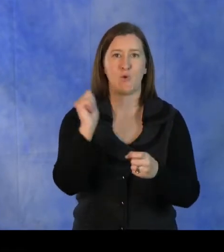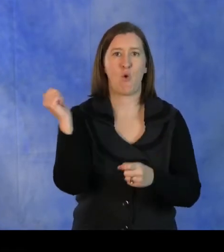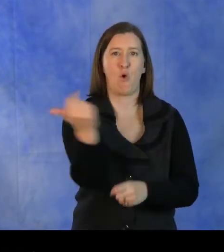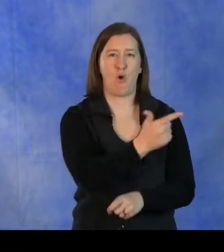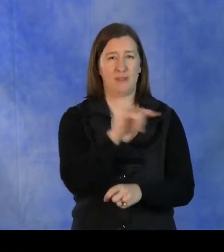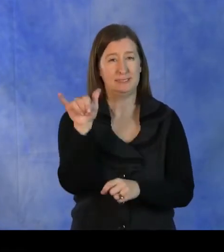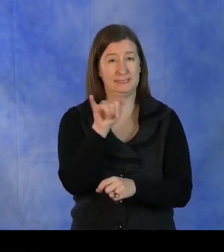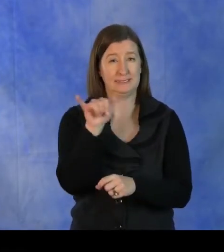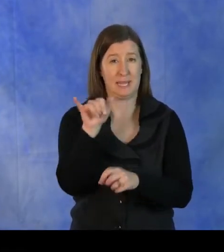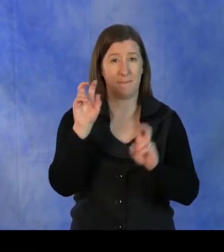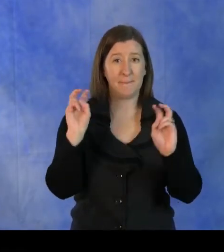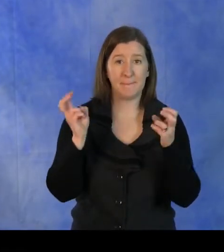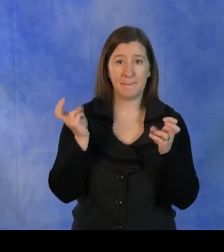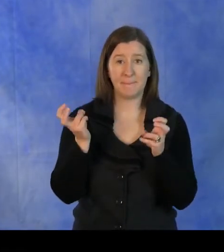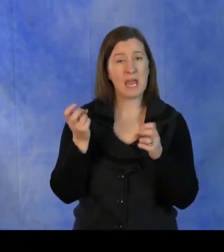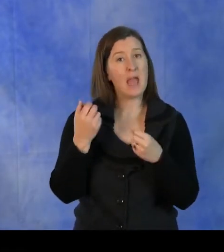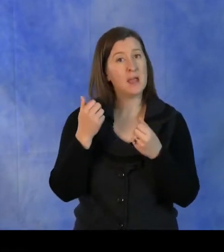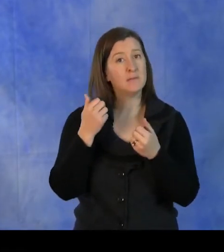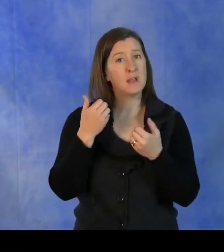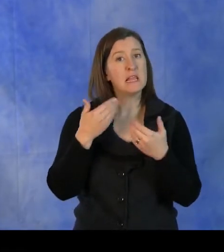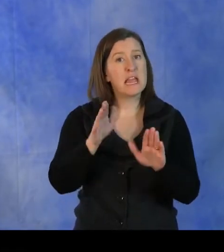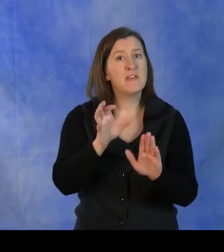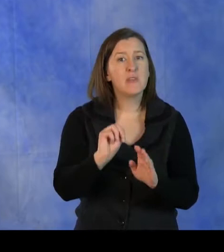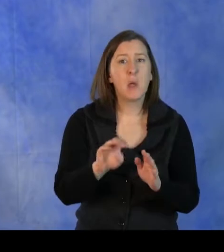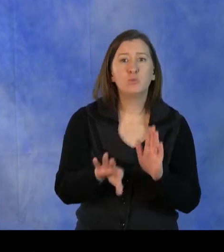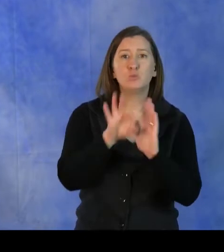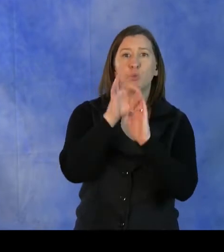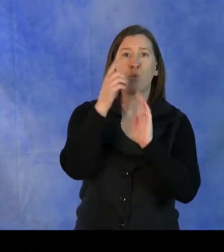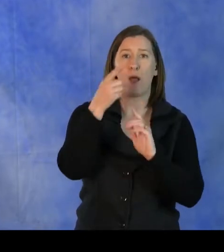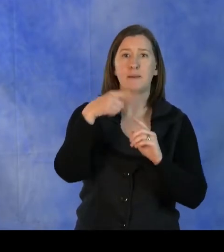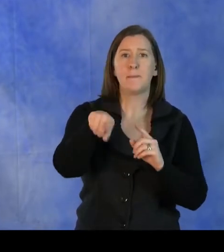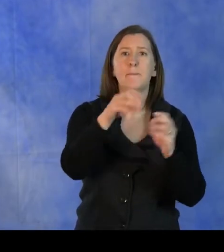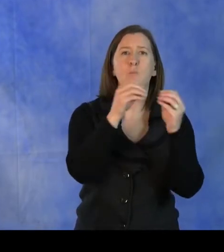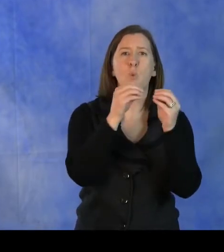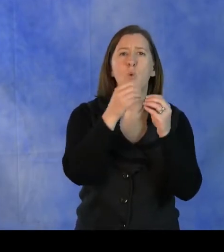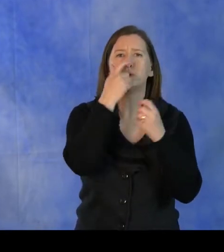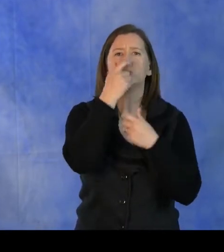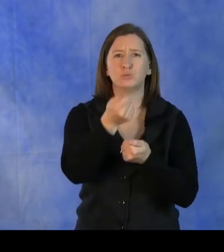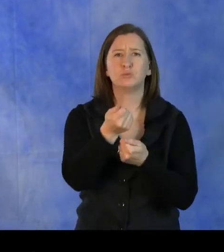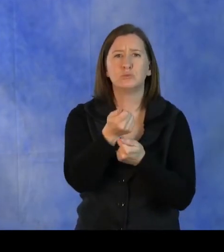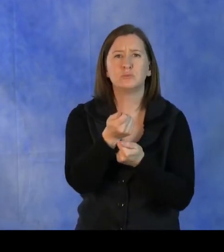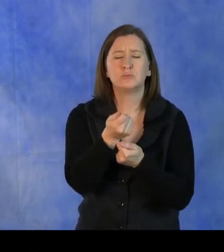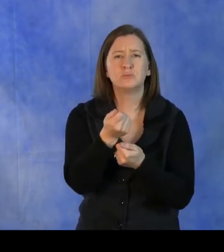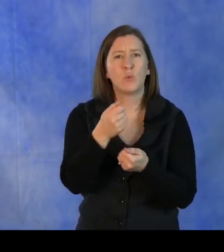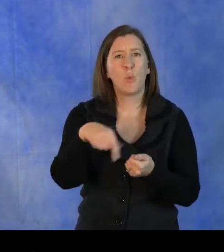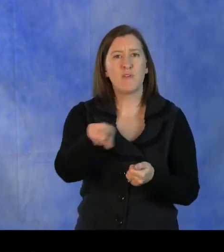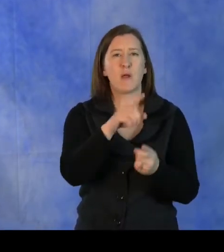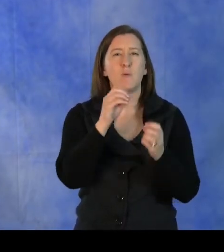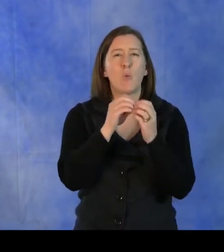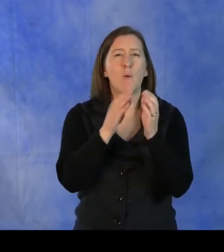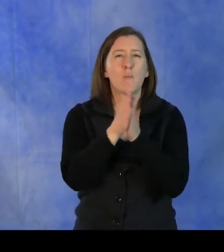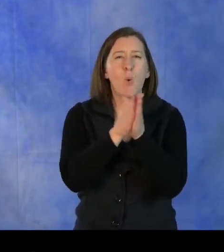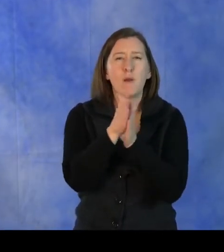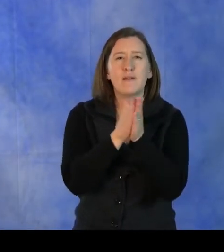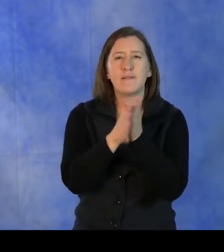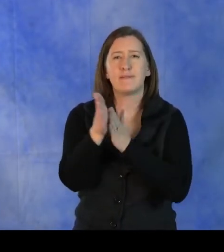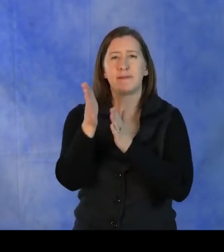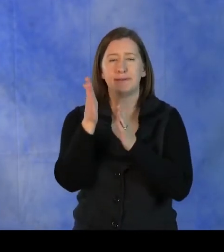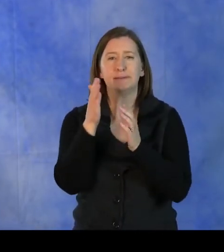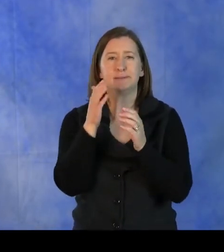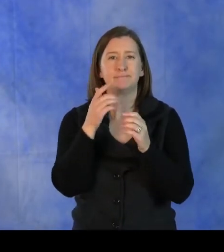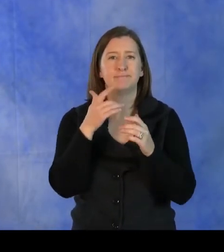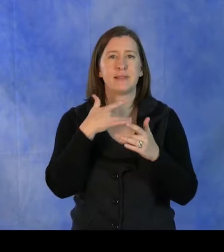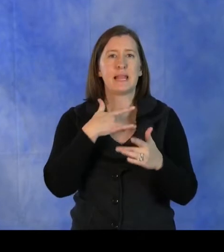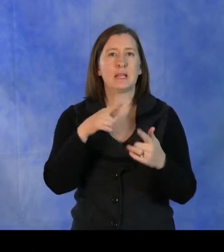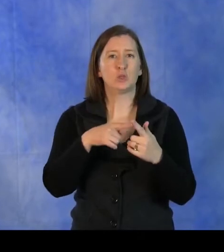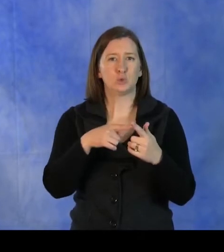So don't just give all of the students the same topic. Let them choose one that they'll be more interested in.